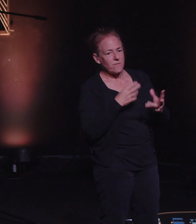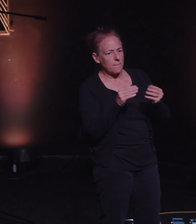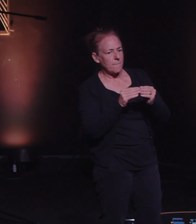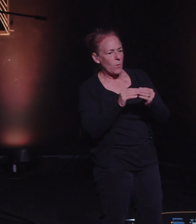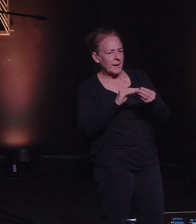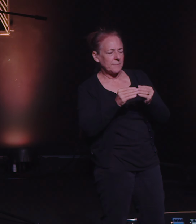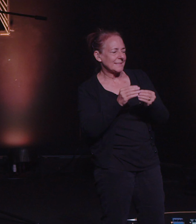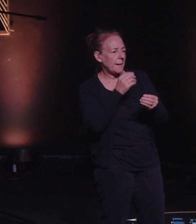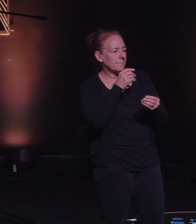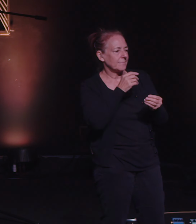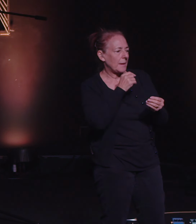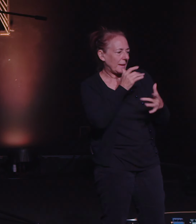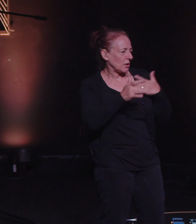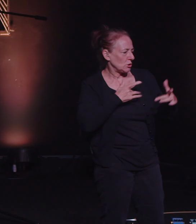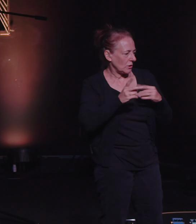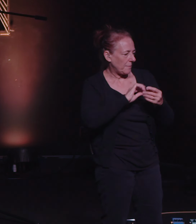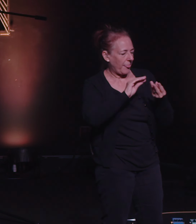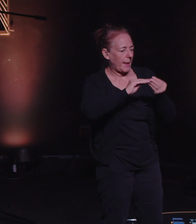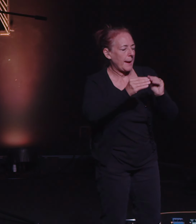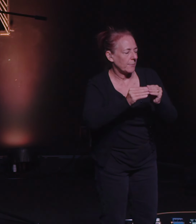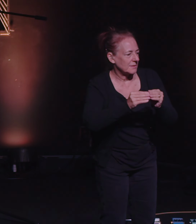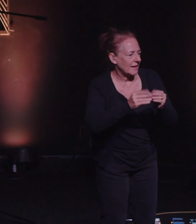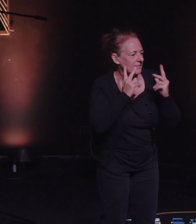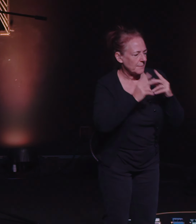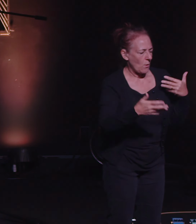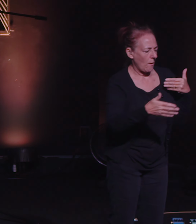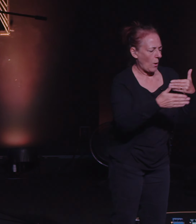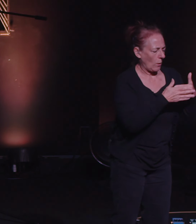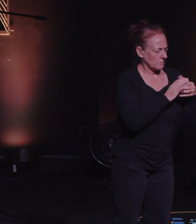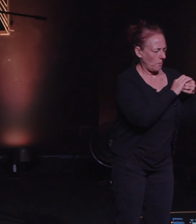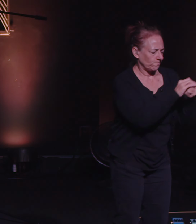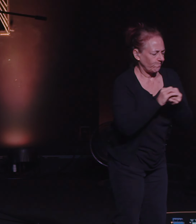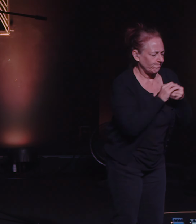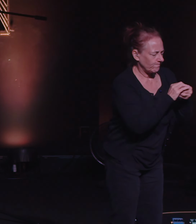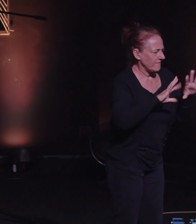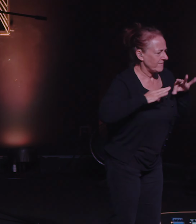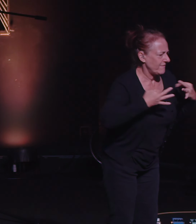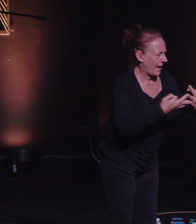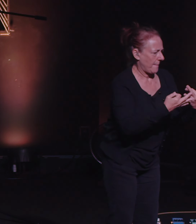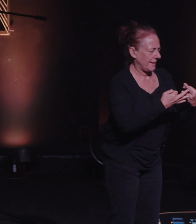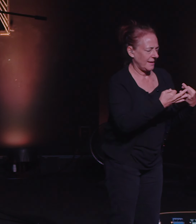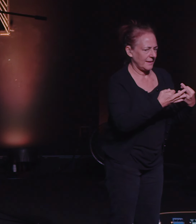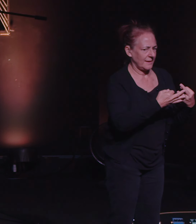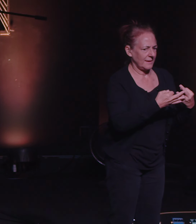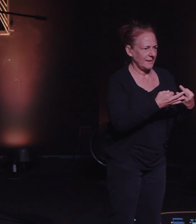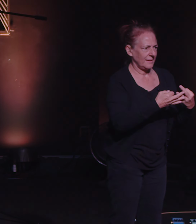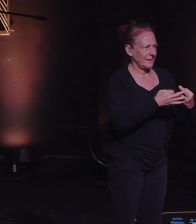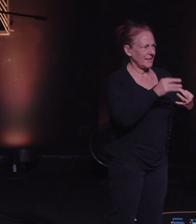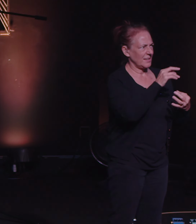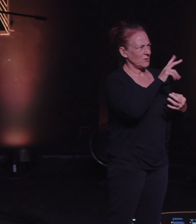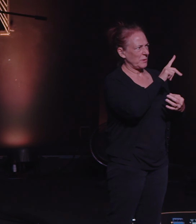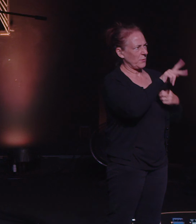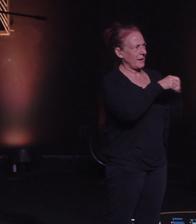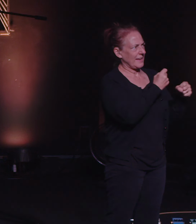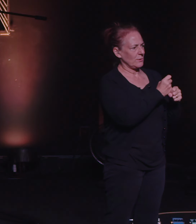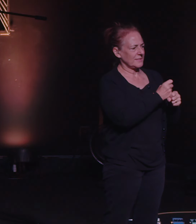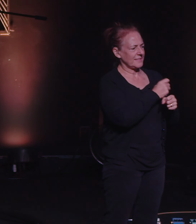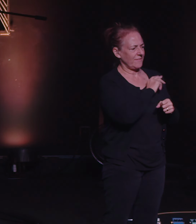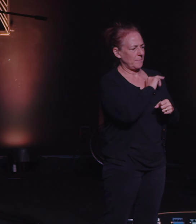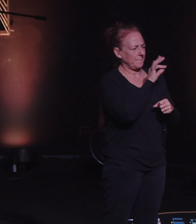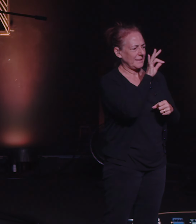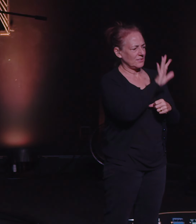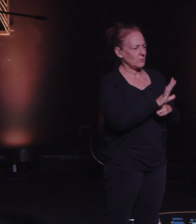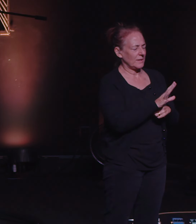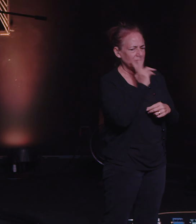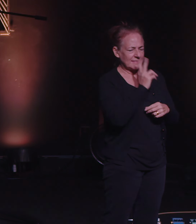but I don't really care too much about that. I have seen a closeness like maybe never before in 22, 23 years of ministry now. I have